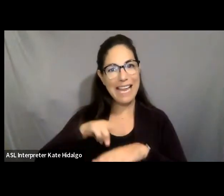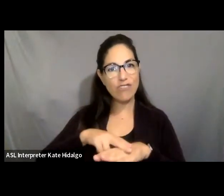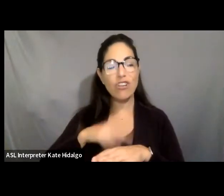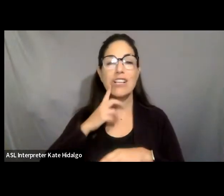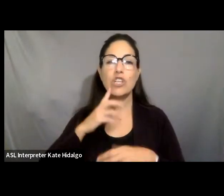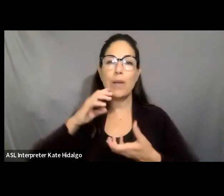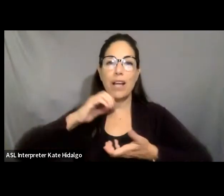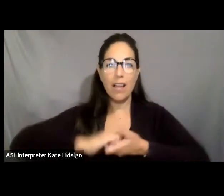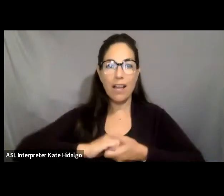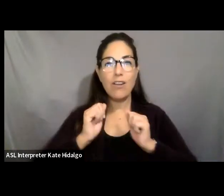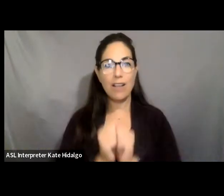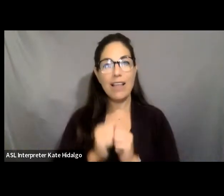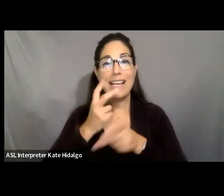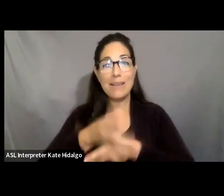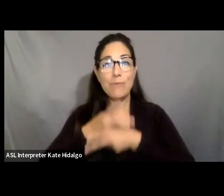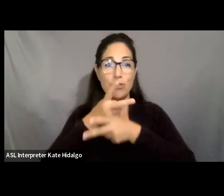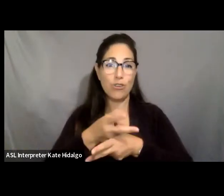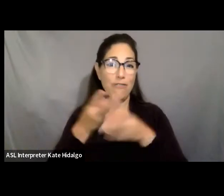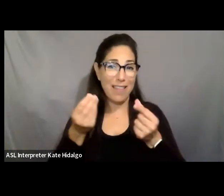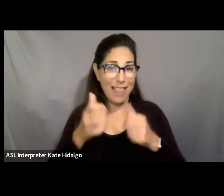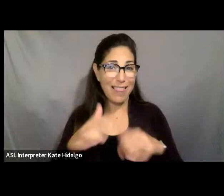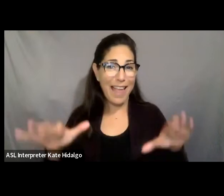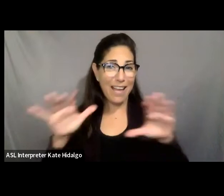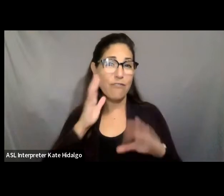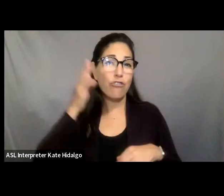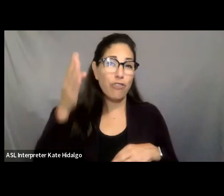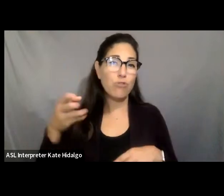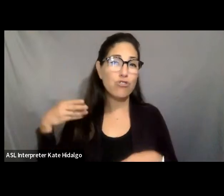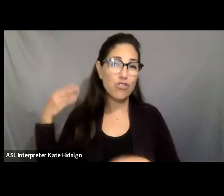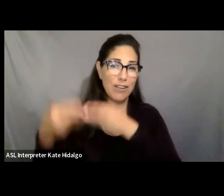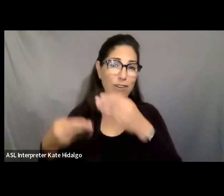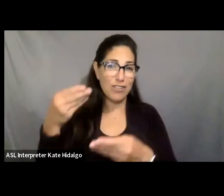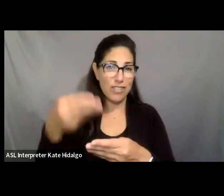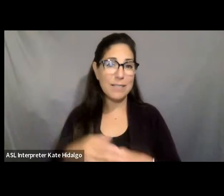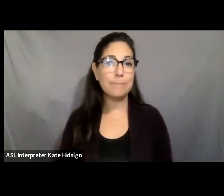to protect and preserve the land for future generations.